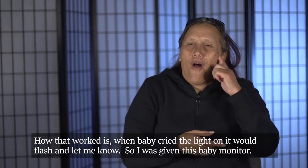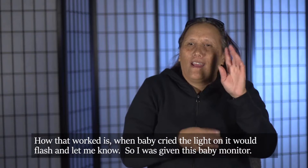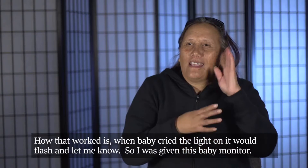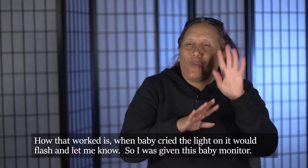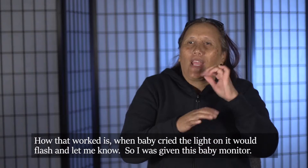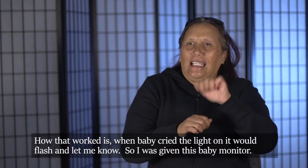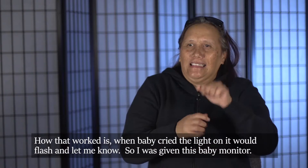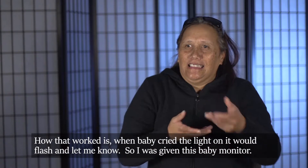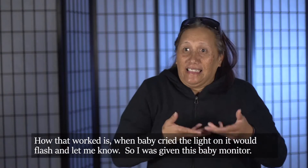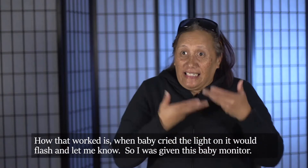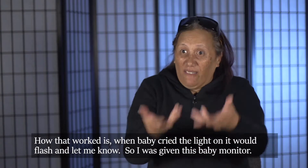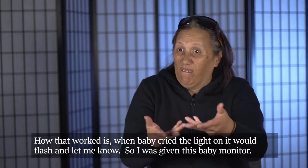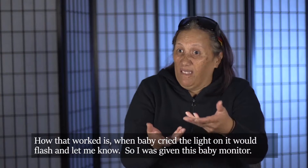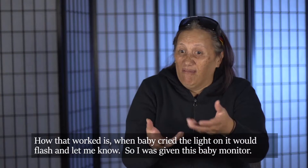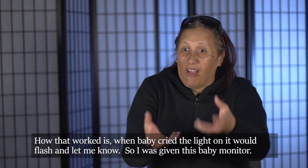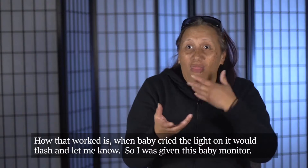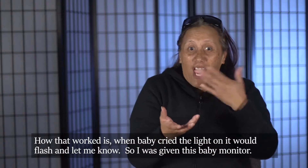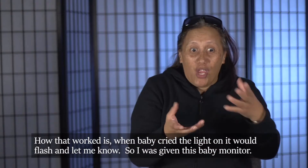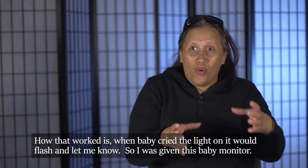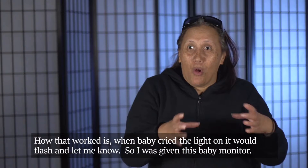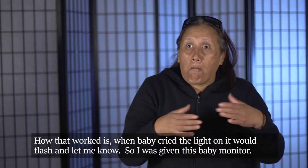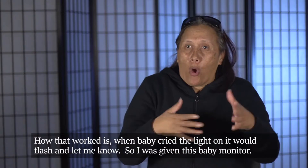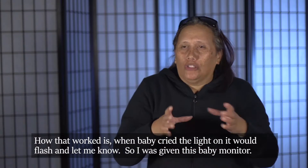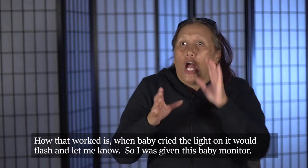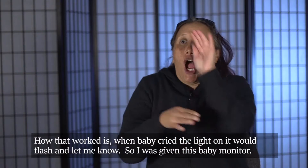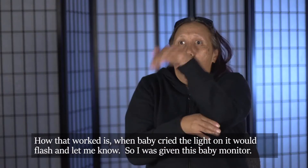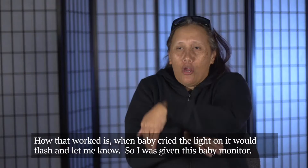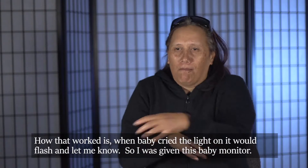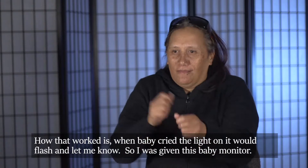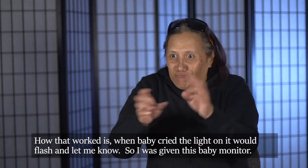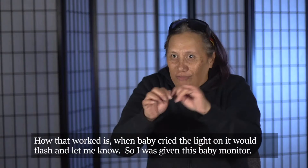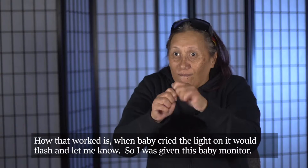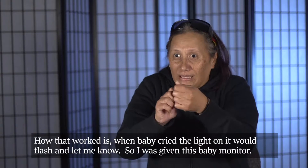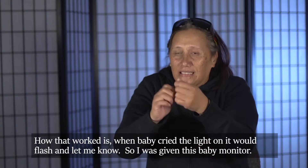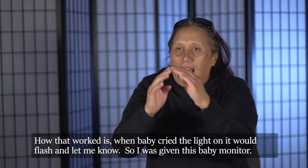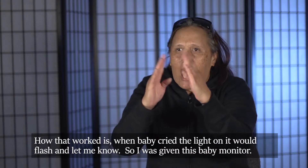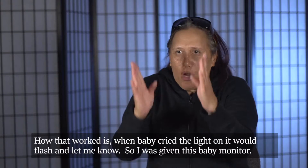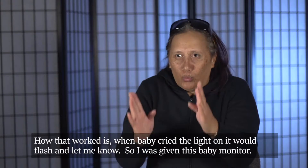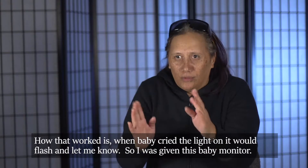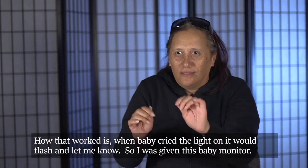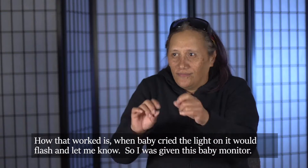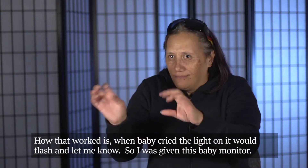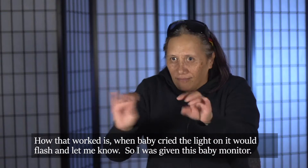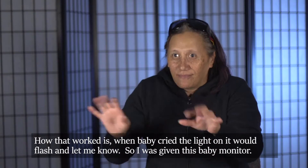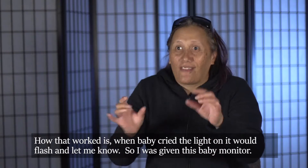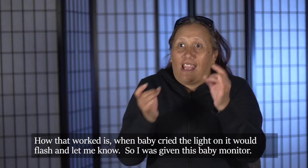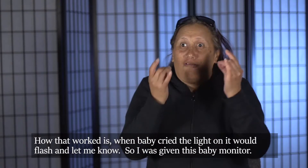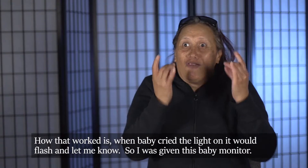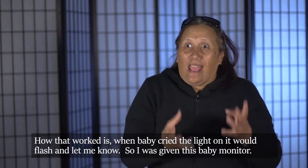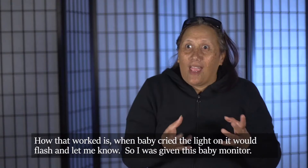baby cried, the light on it would flash and let me know. So I was